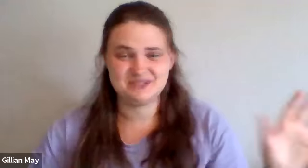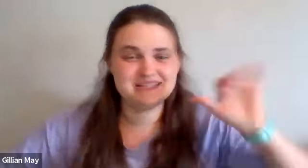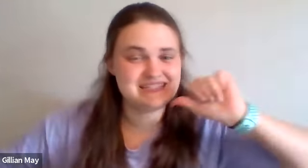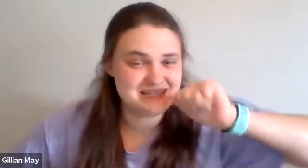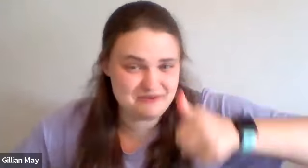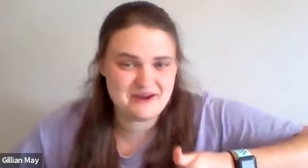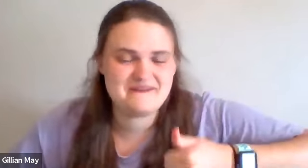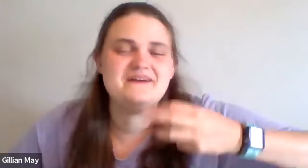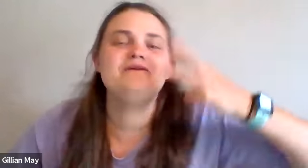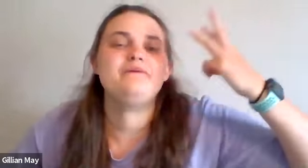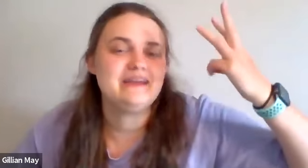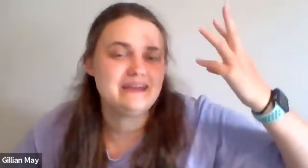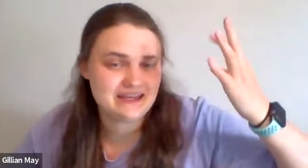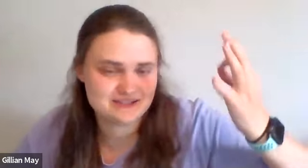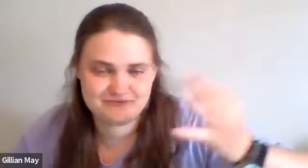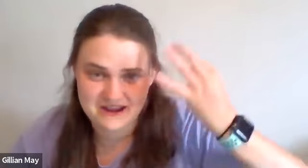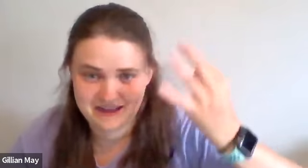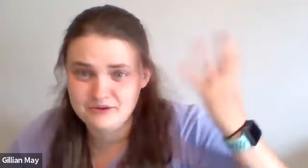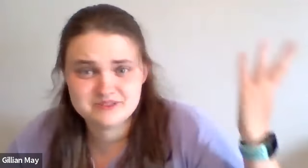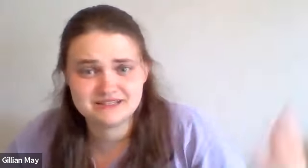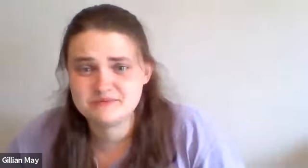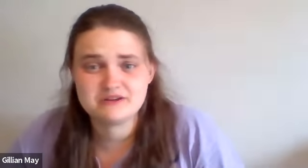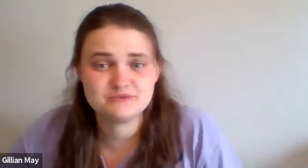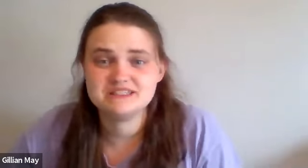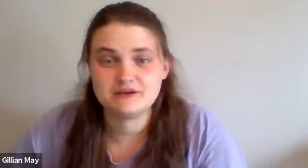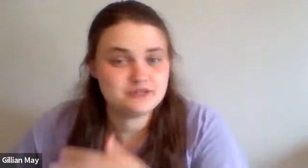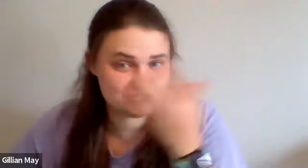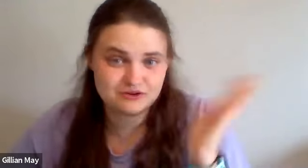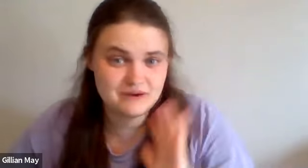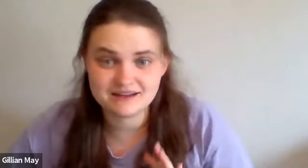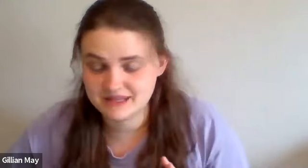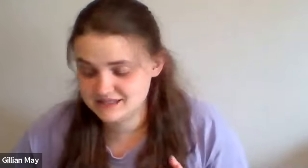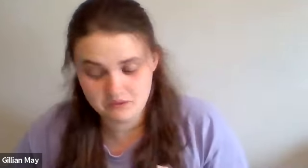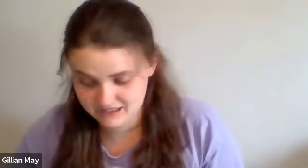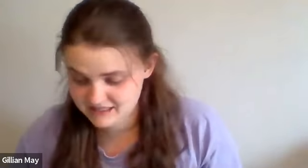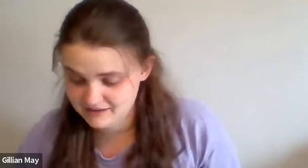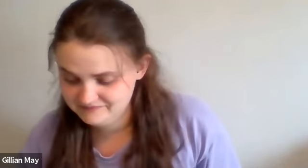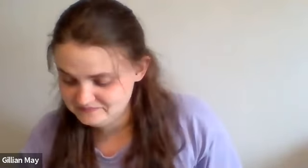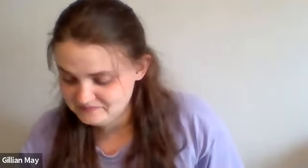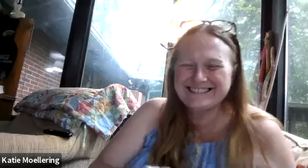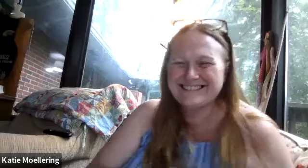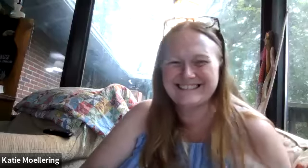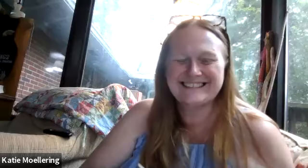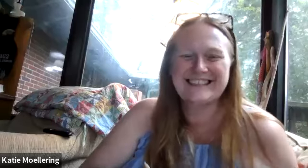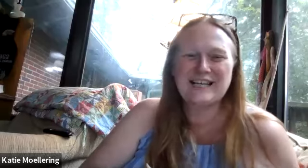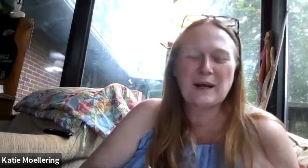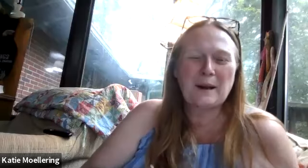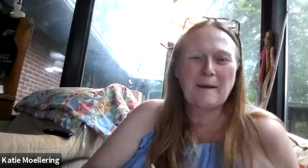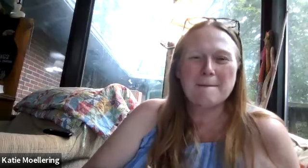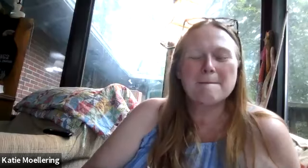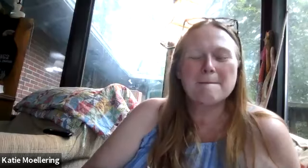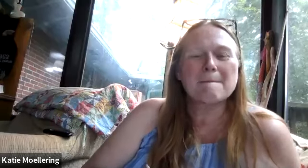I said tomorrow is Friday. I almost said tomorrow is Wednesday, which is correct, but that's not what I said. All right,